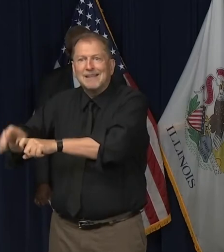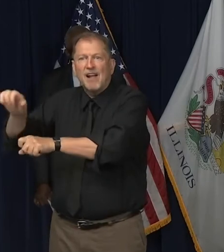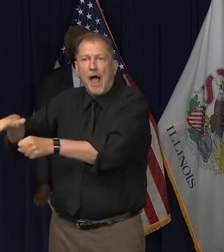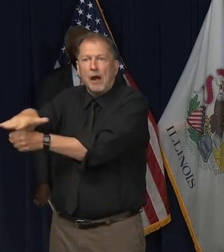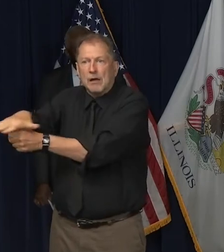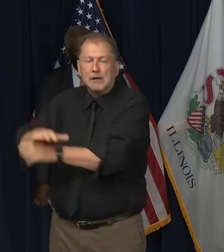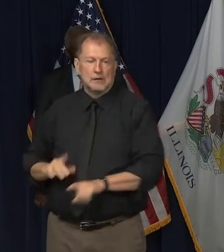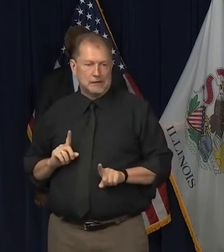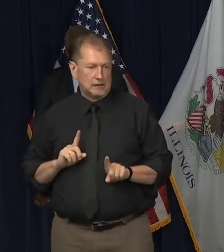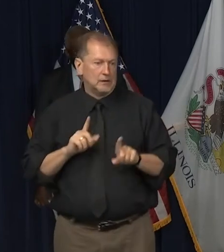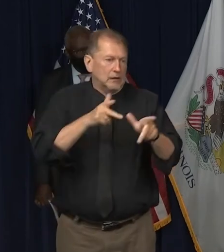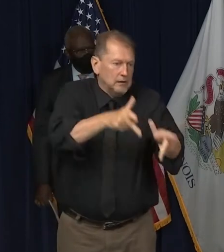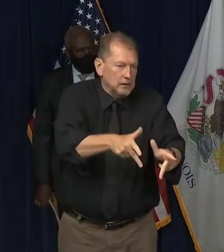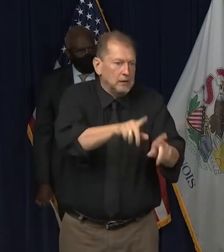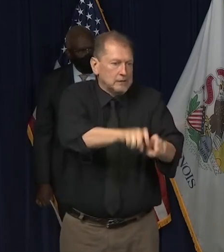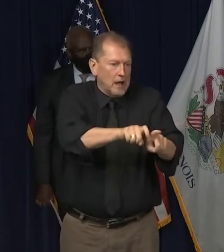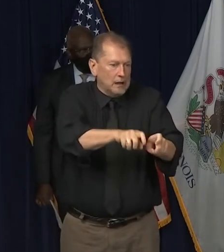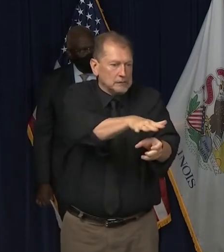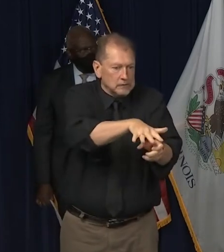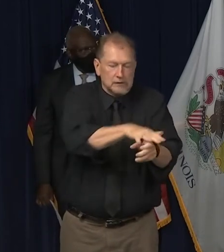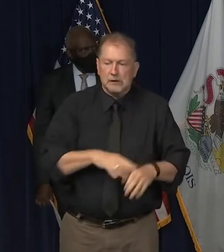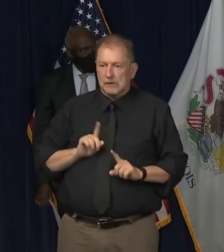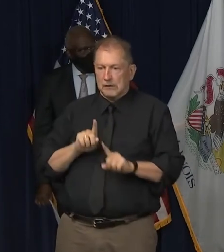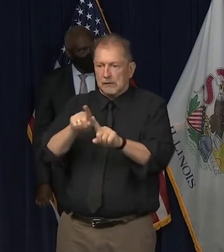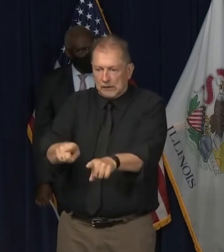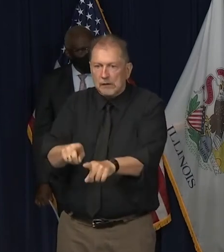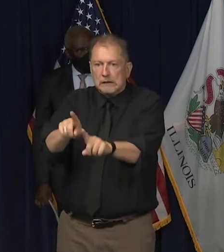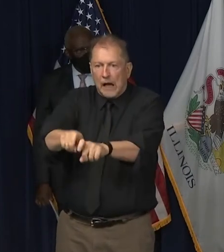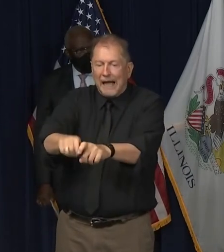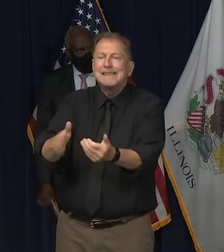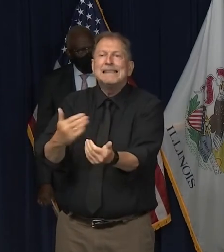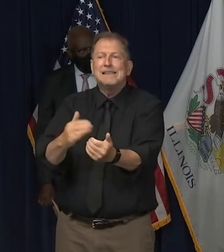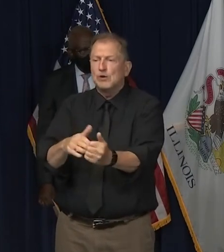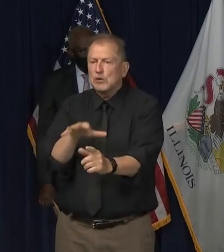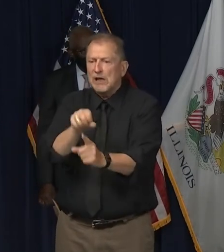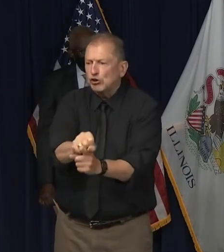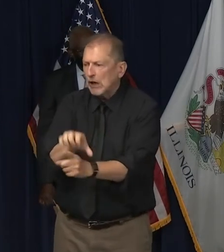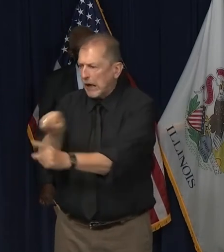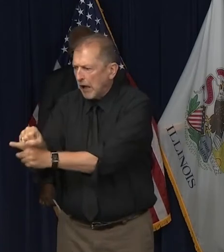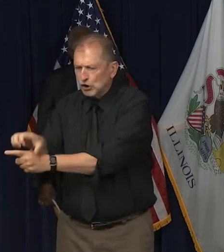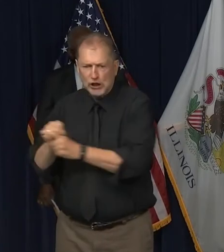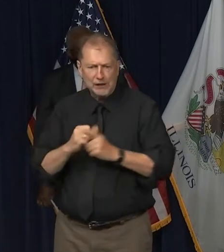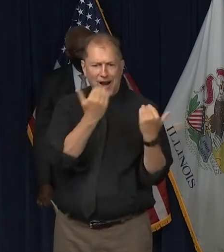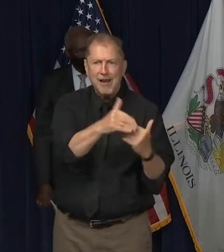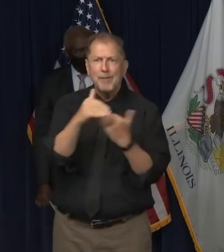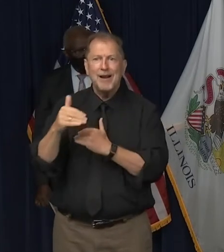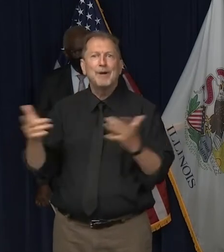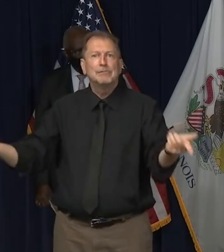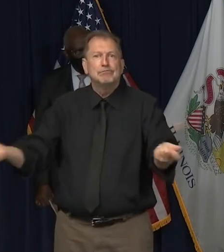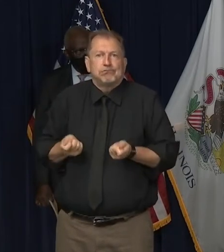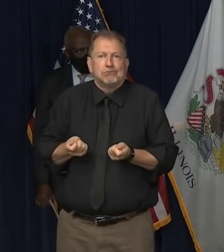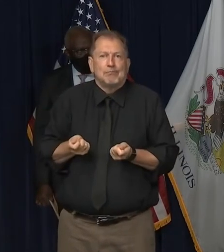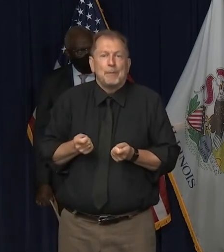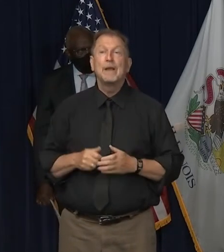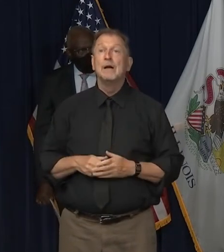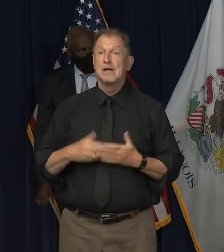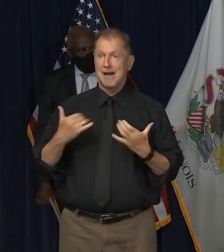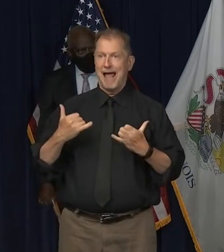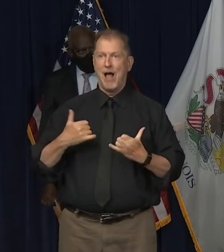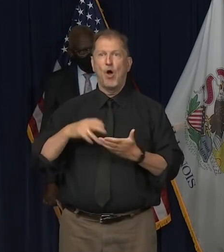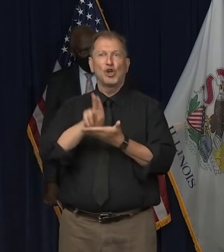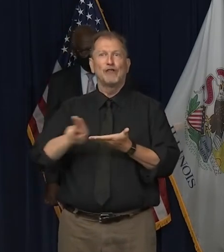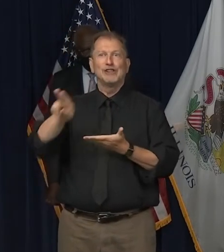and better track and contain the spread of COVID-19. We're already working to deploy this to more public